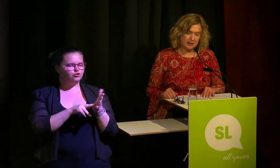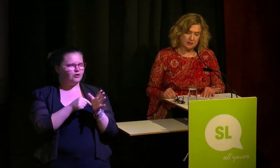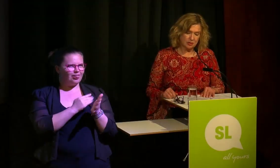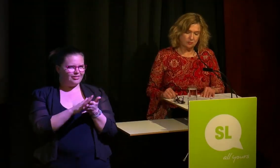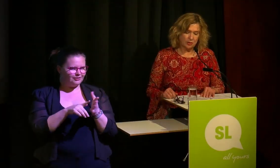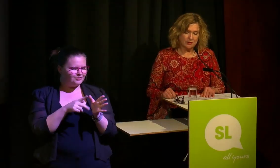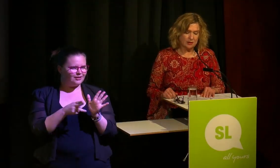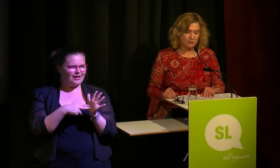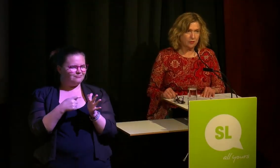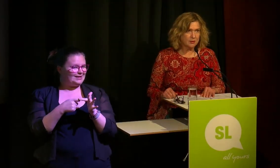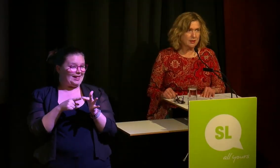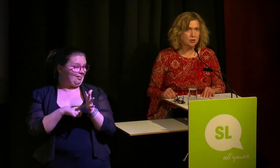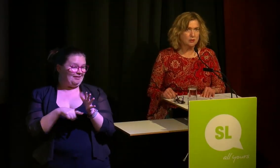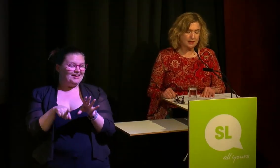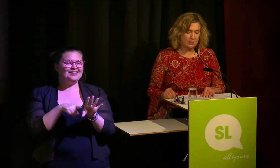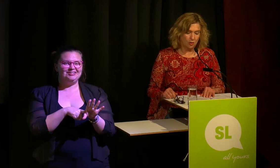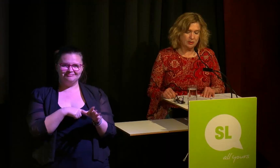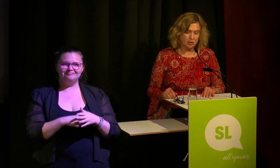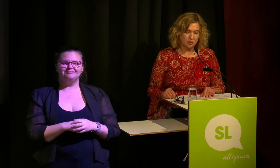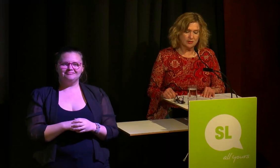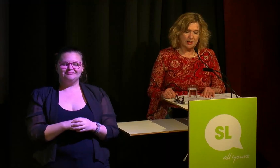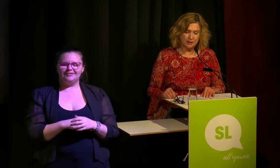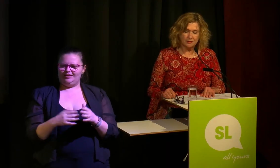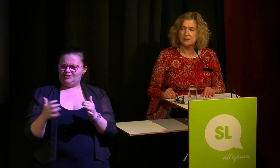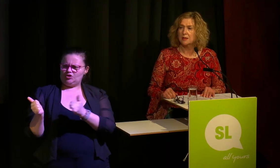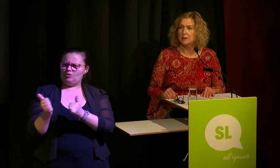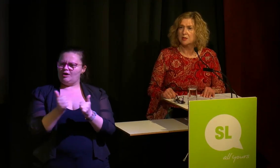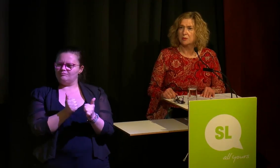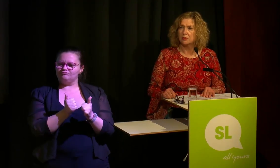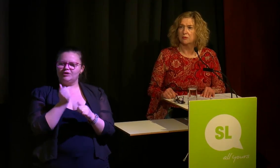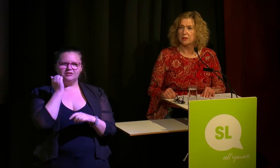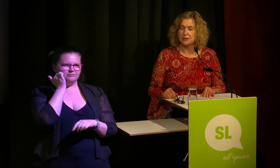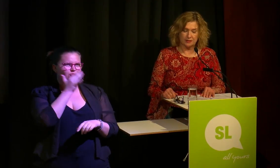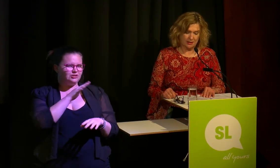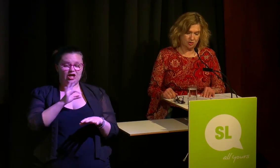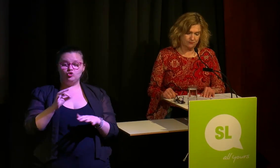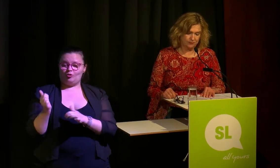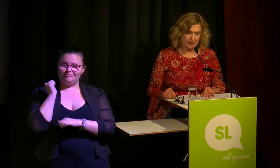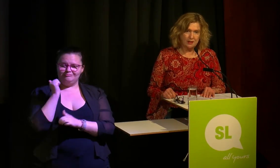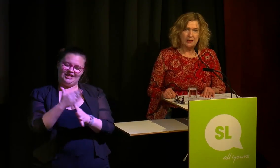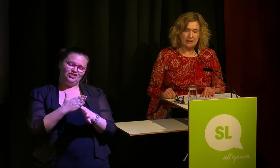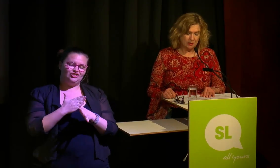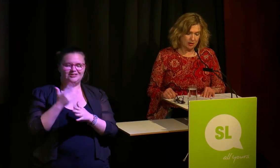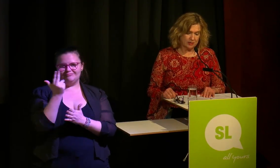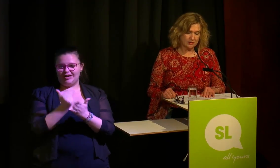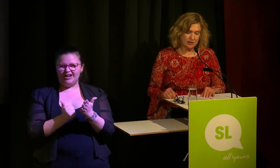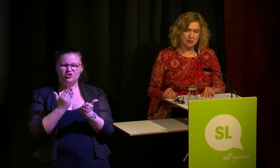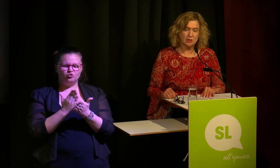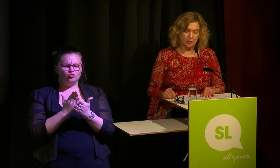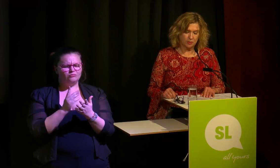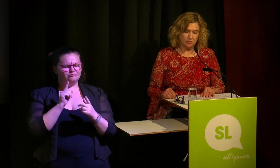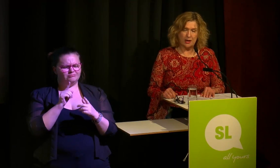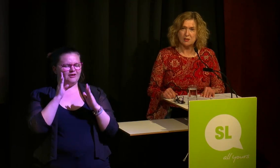this exhibition brings together First Nations and non-Indigenous artists in the spirit of reconciliation. Each artist